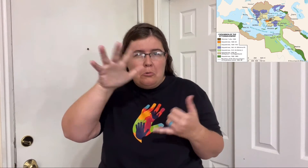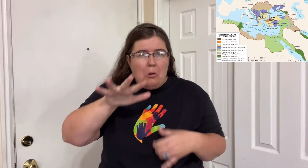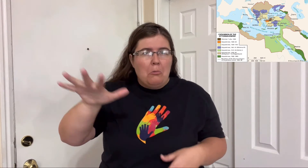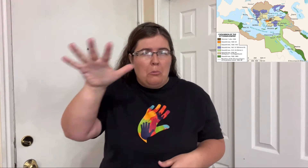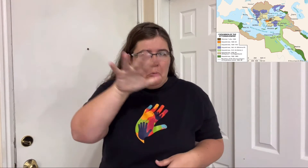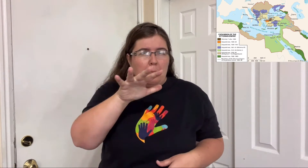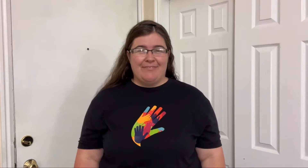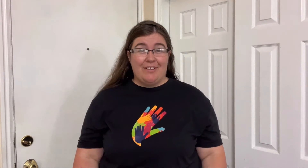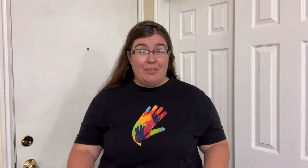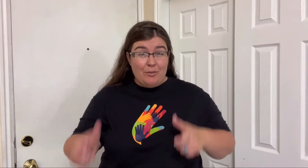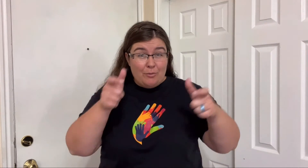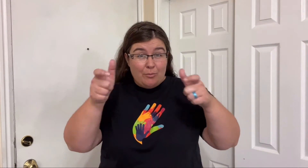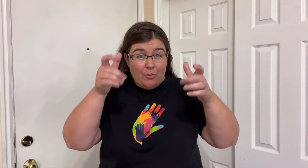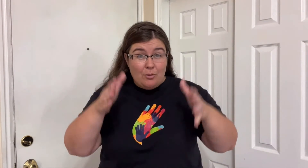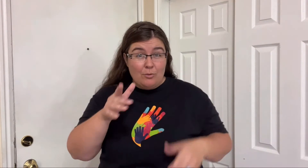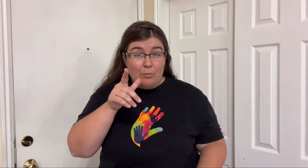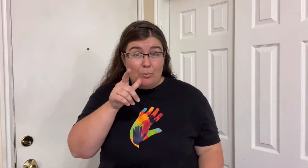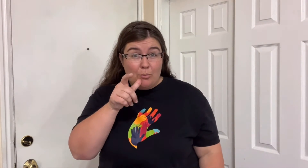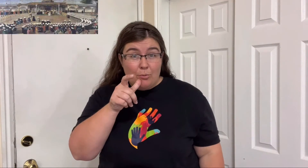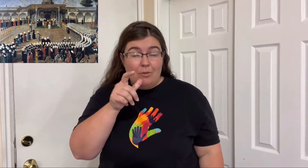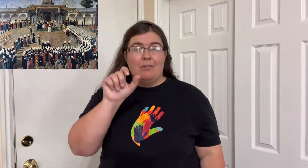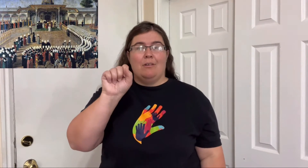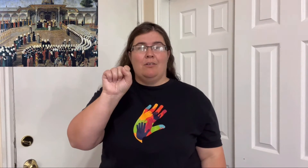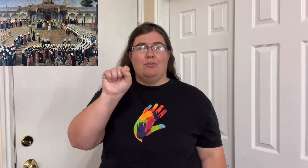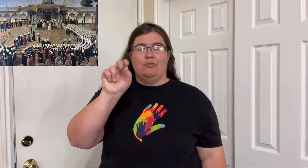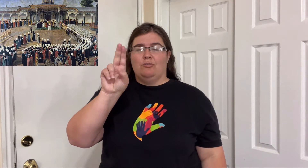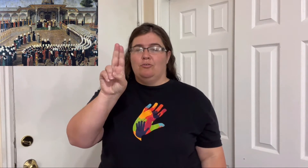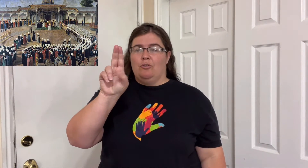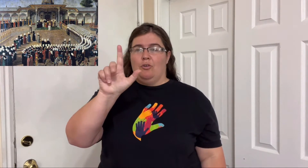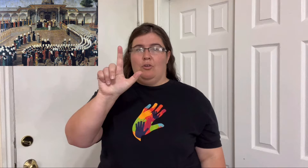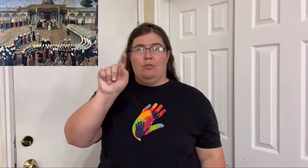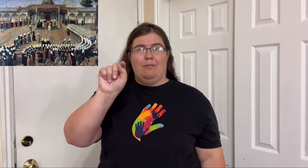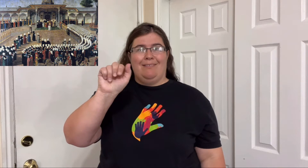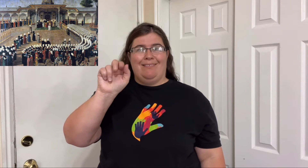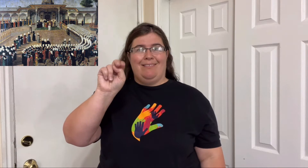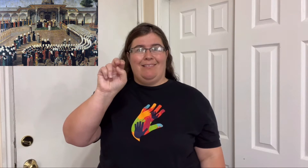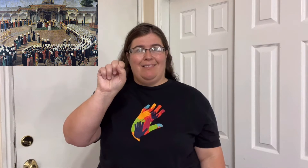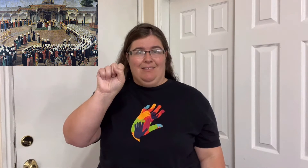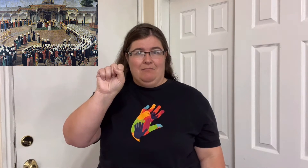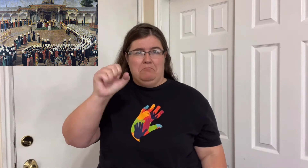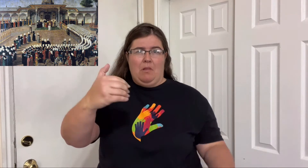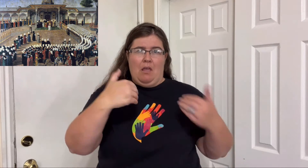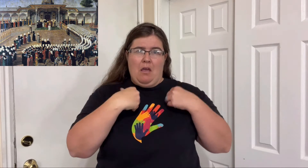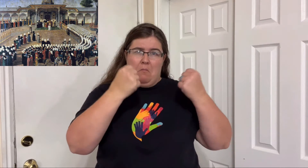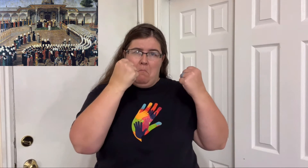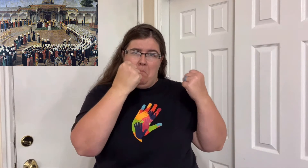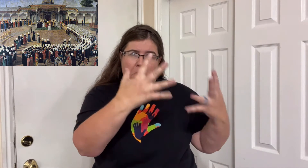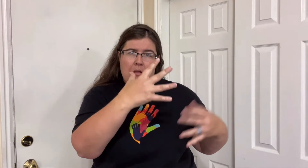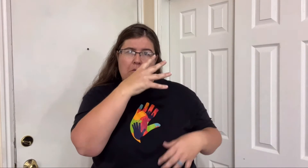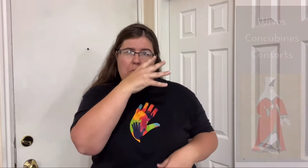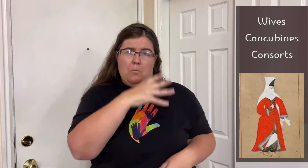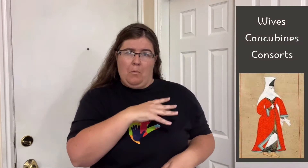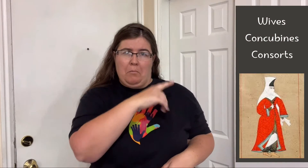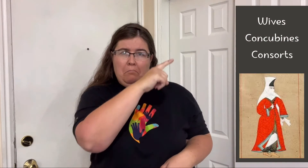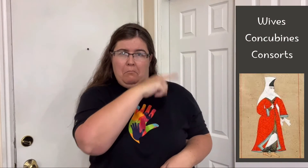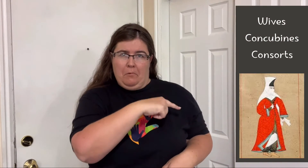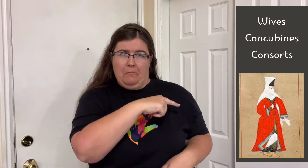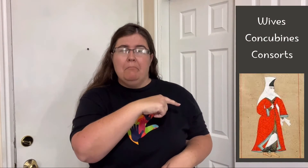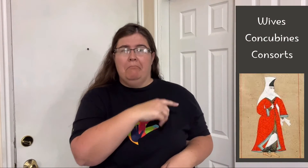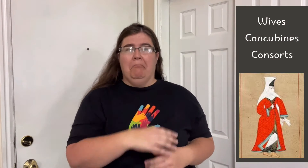surrounding areas, the Sultan, who was the ruler of the empire, had many, many women, wives,